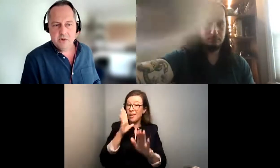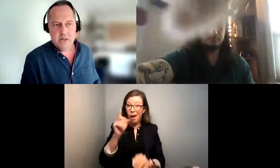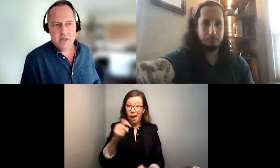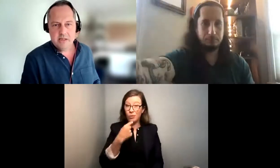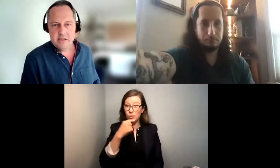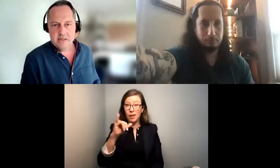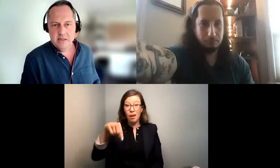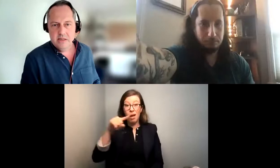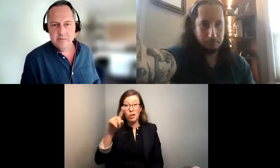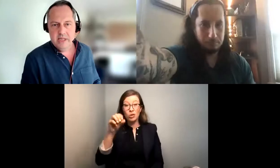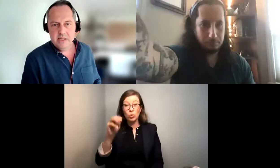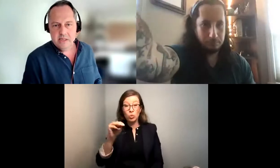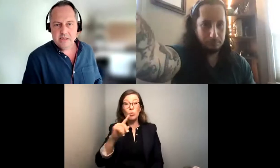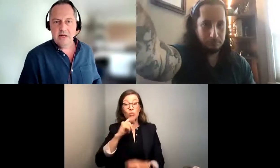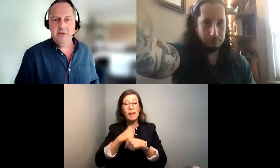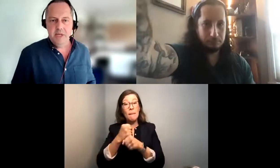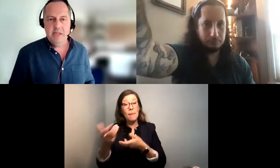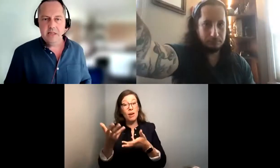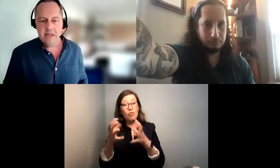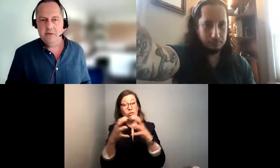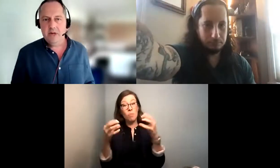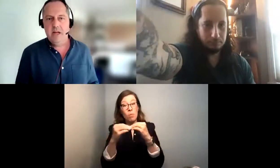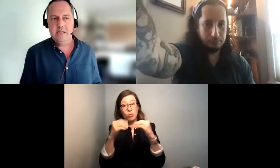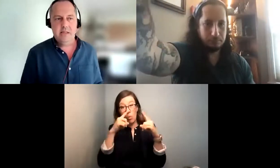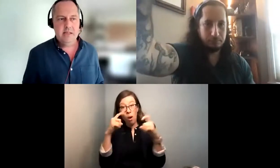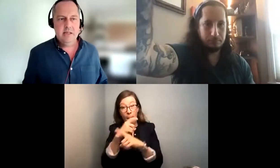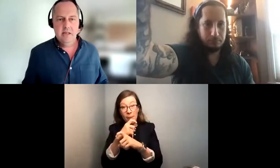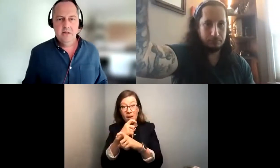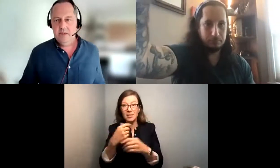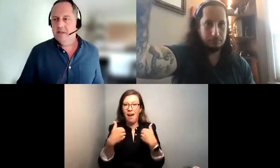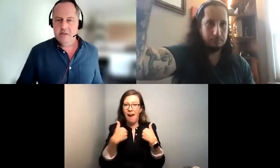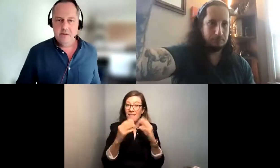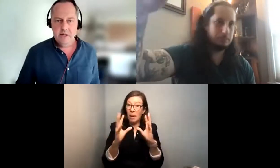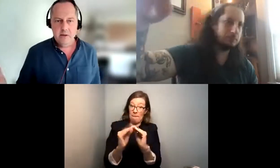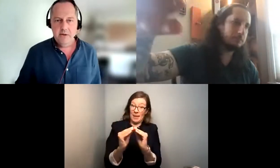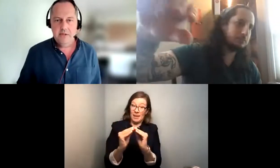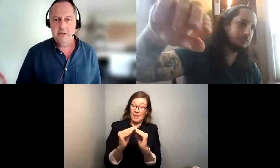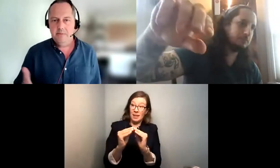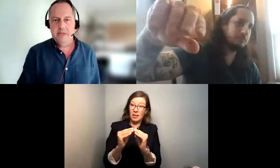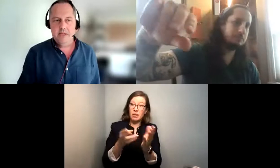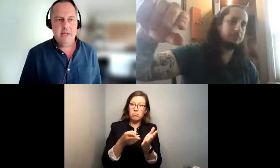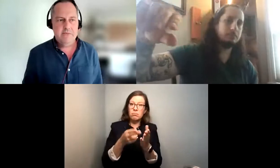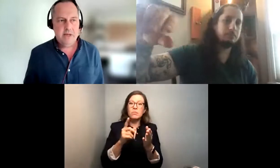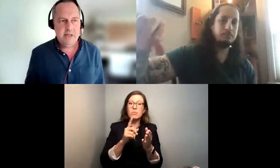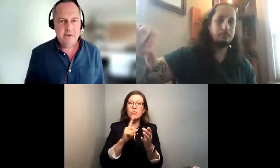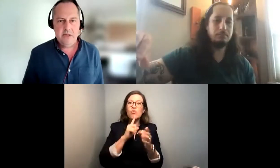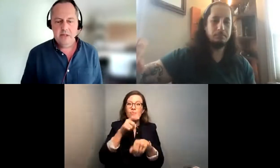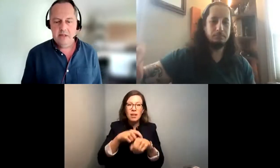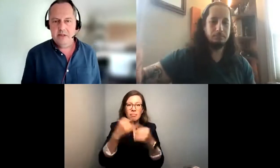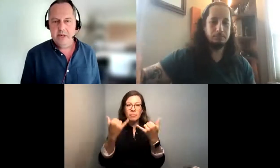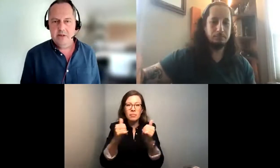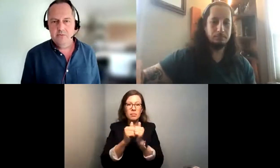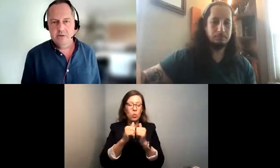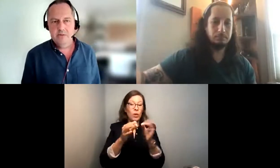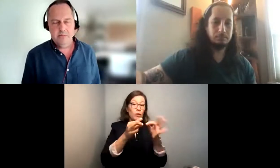actually more complex. The meetings, having a meeting in reality with an live interpreter, deaf and hearing,